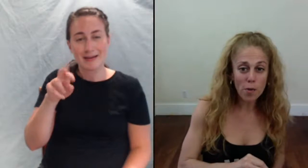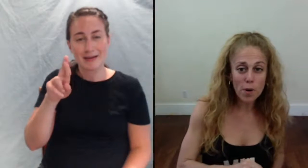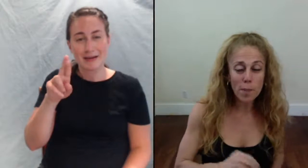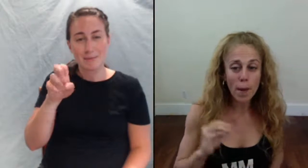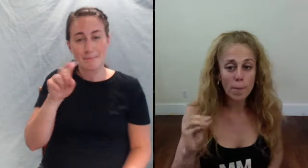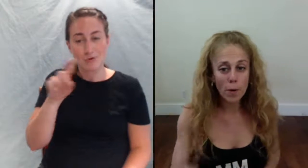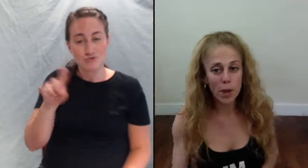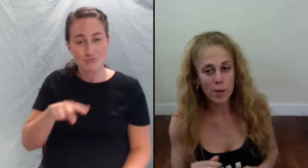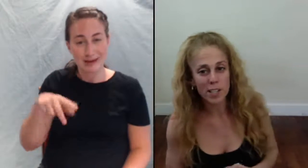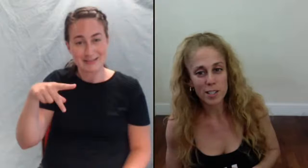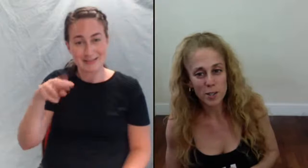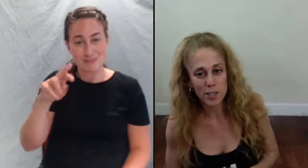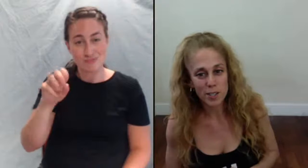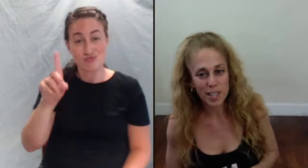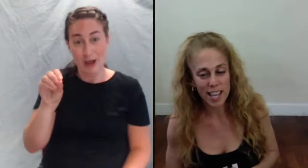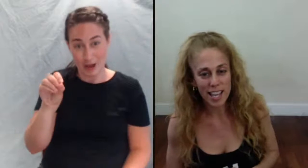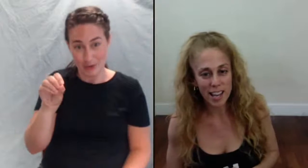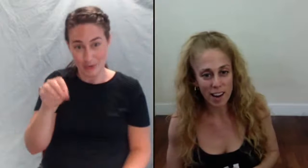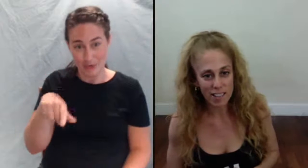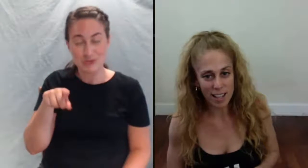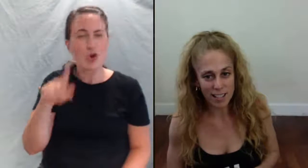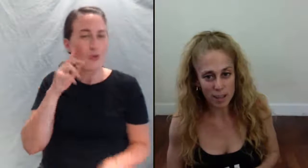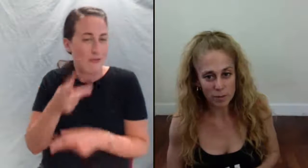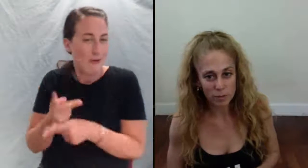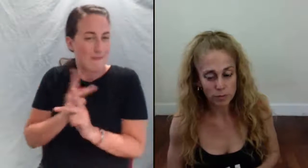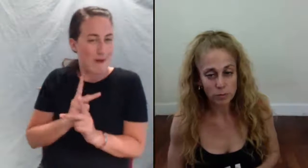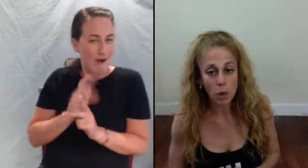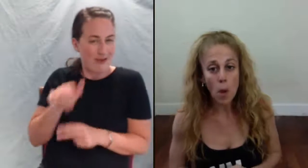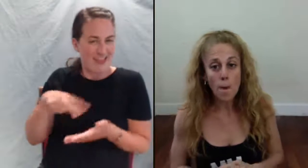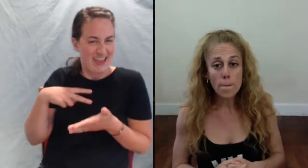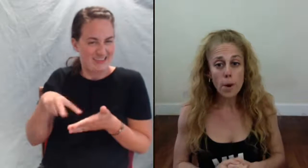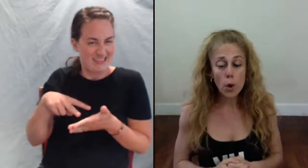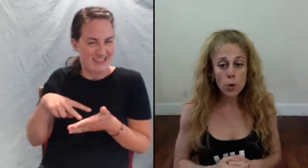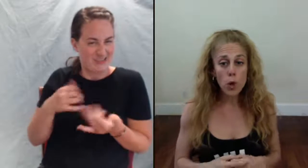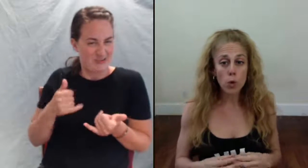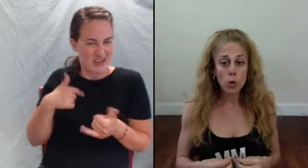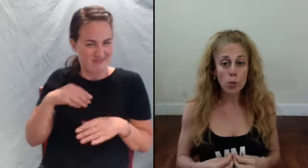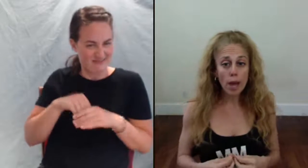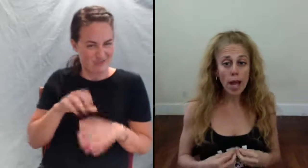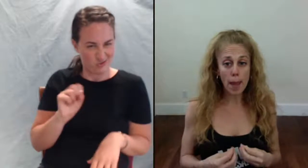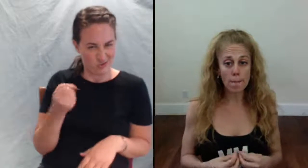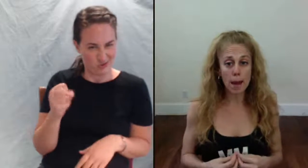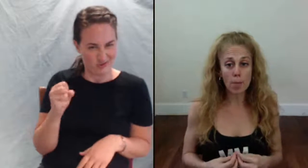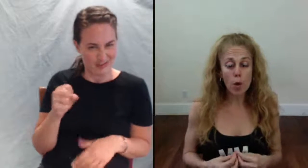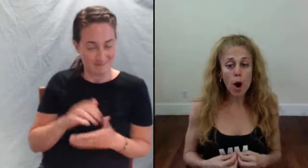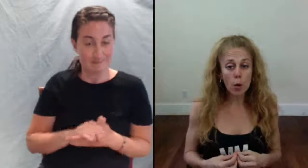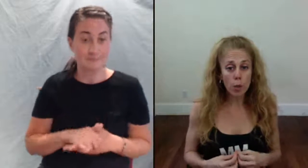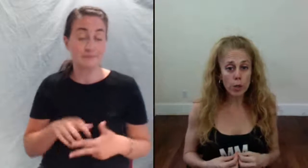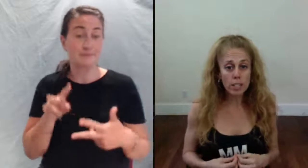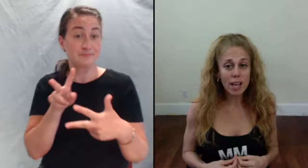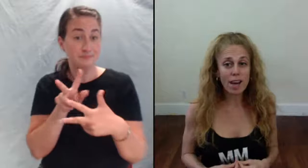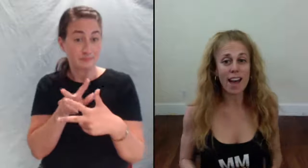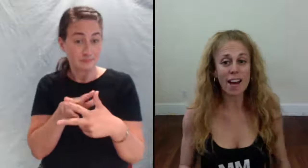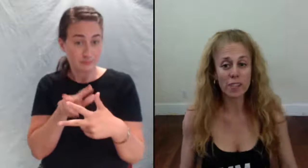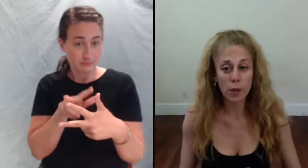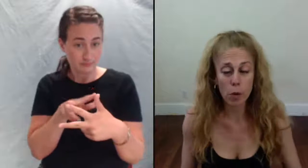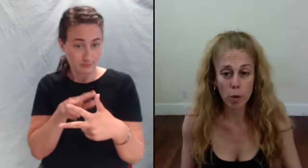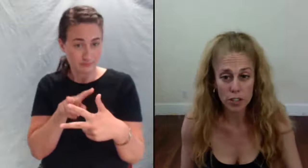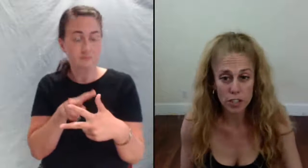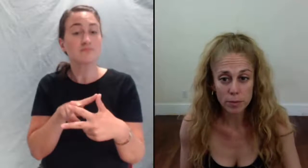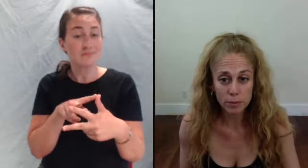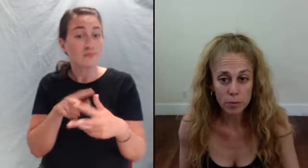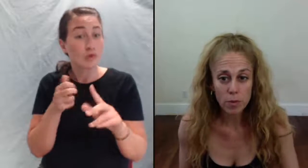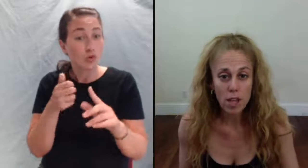we're gonna borrow from mambo and we're gonna do it today in our song. Both rumba and mambo are words of